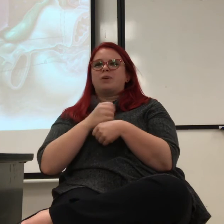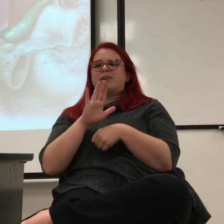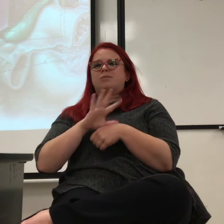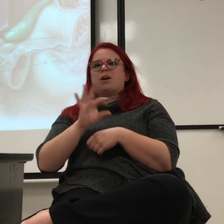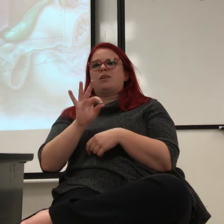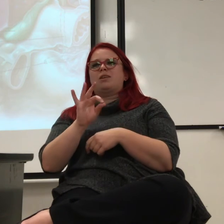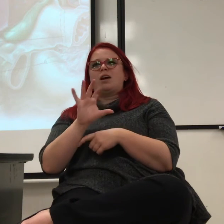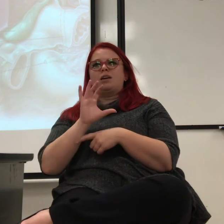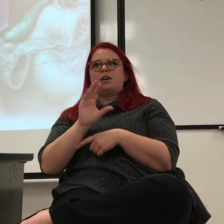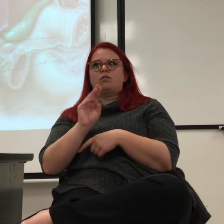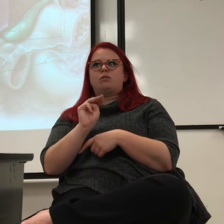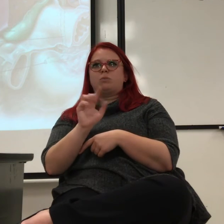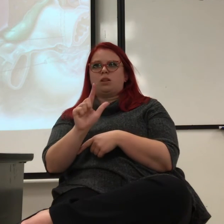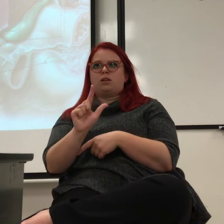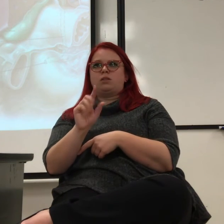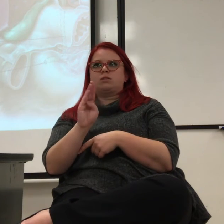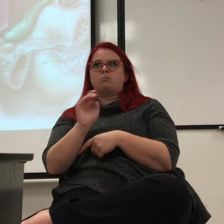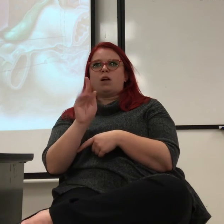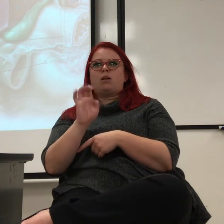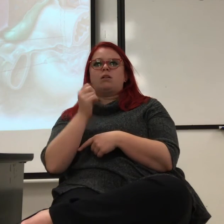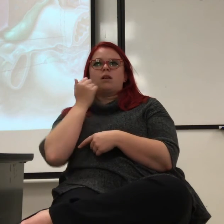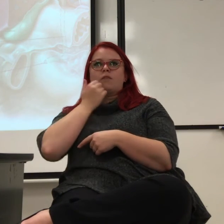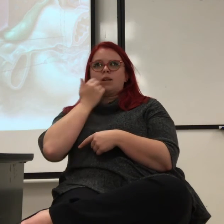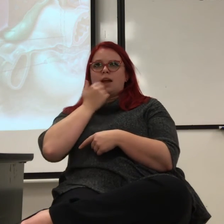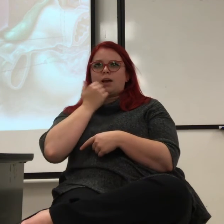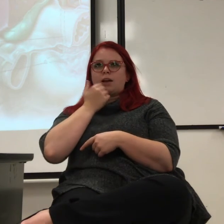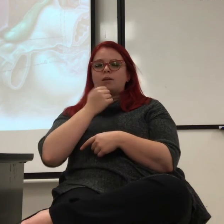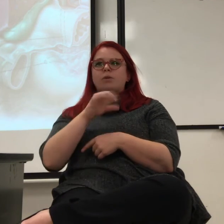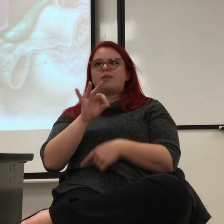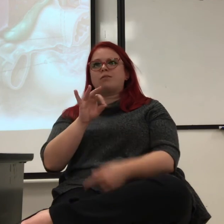900 ml bile daily.